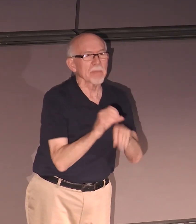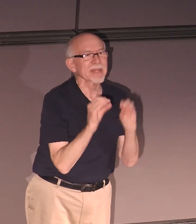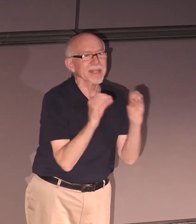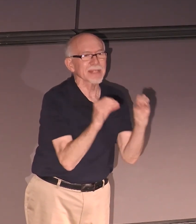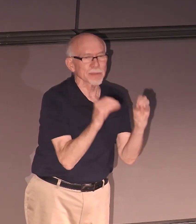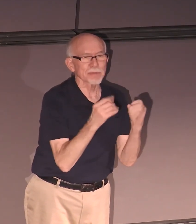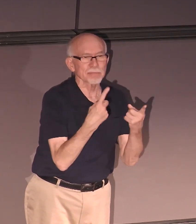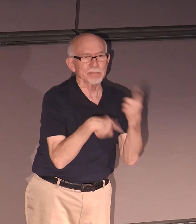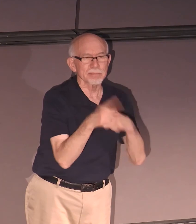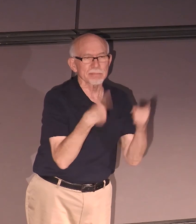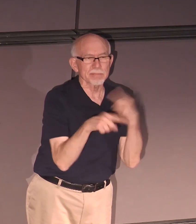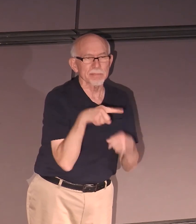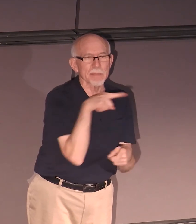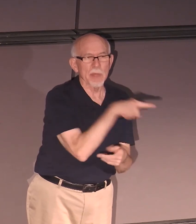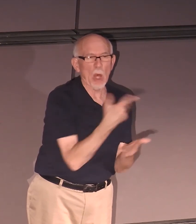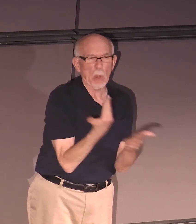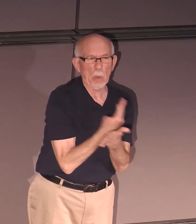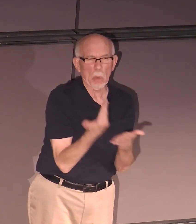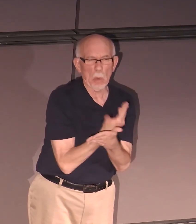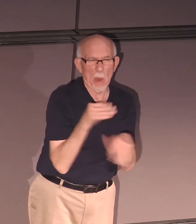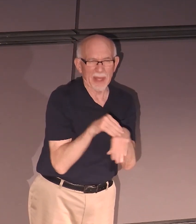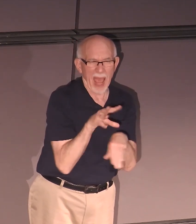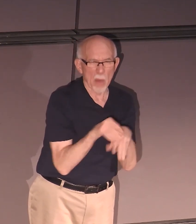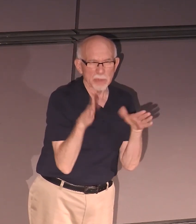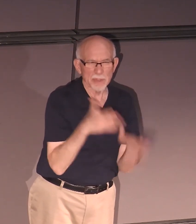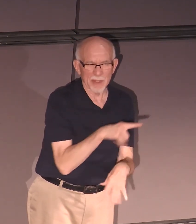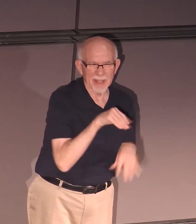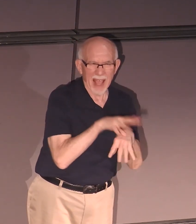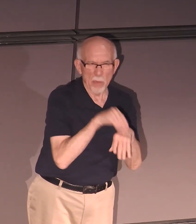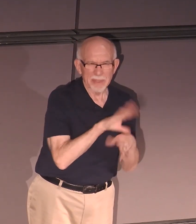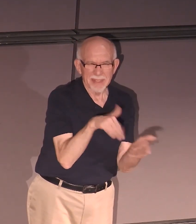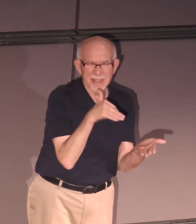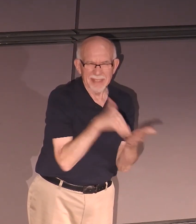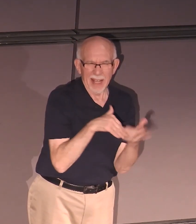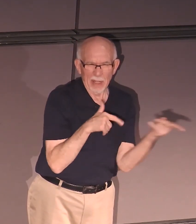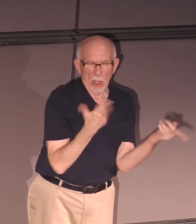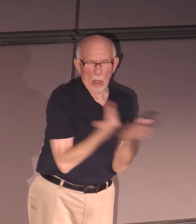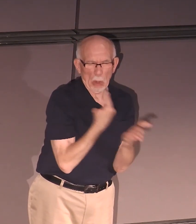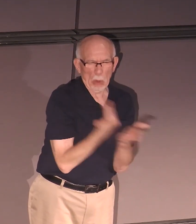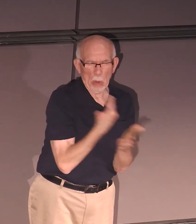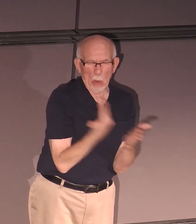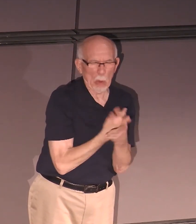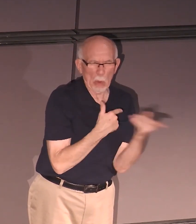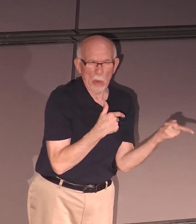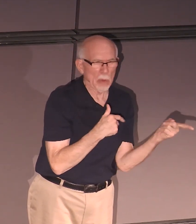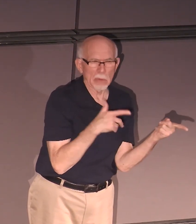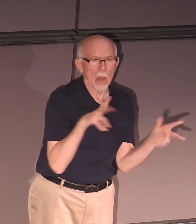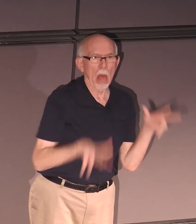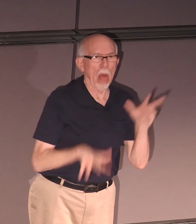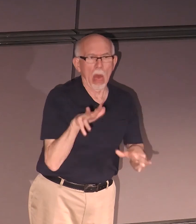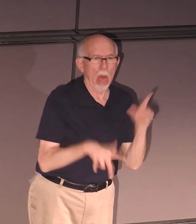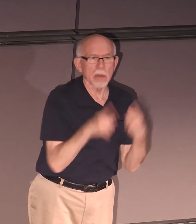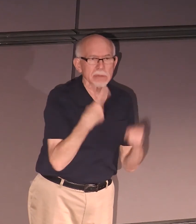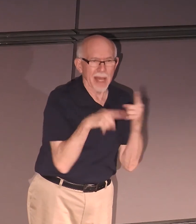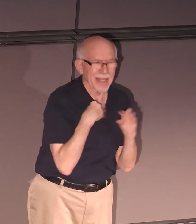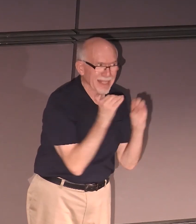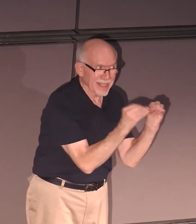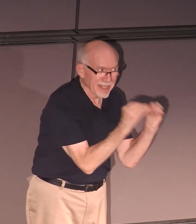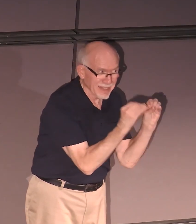I had a part-time job teaching sign language to one of the new counselors on campus at the counseling center. They were a